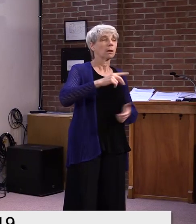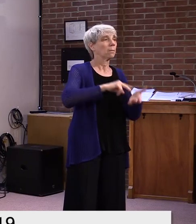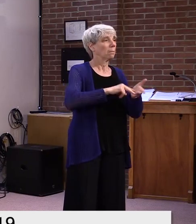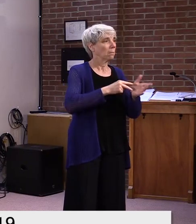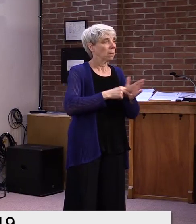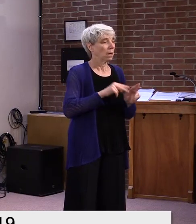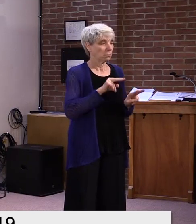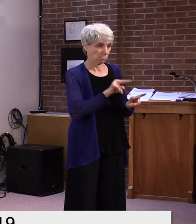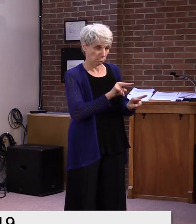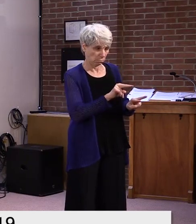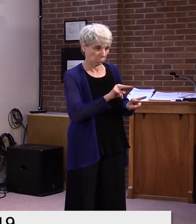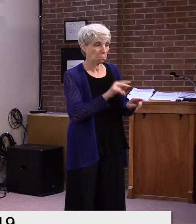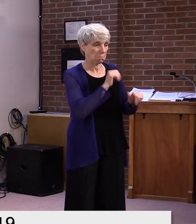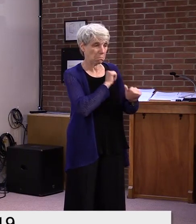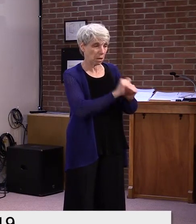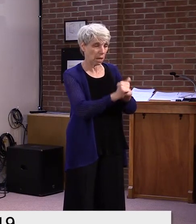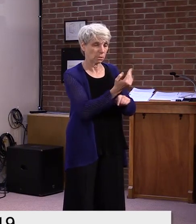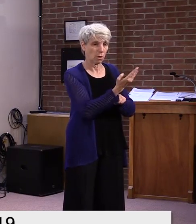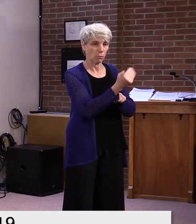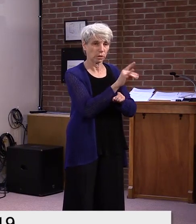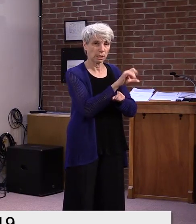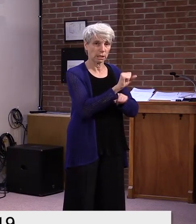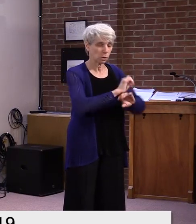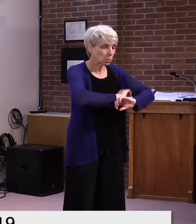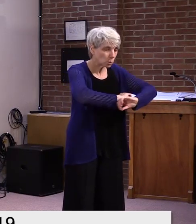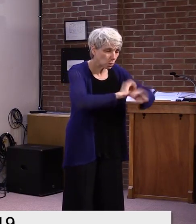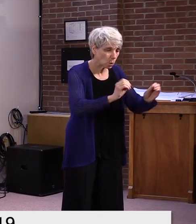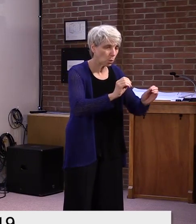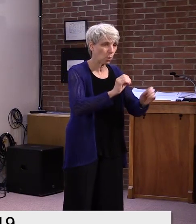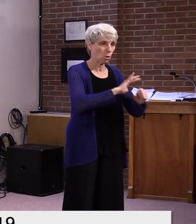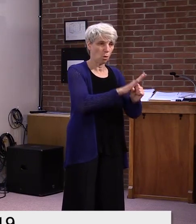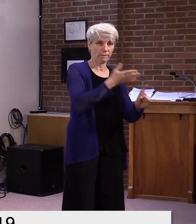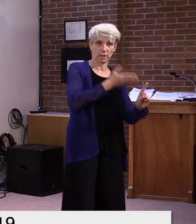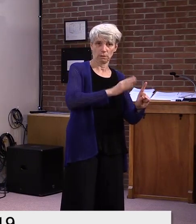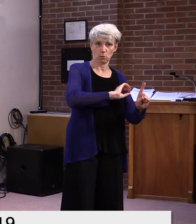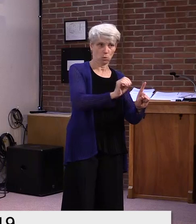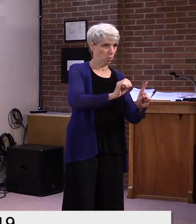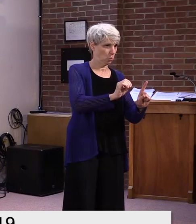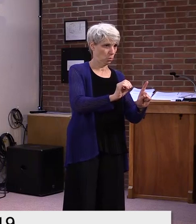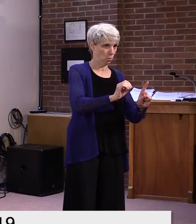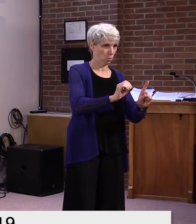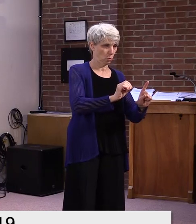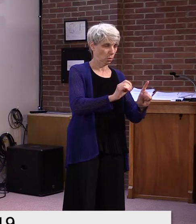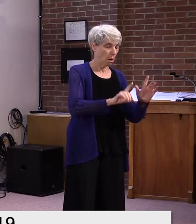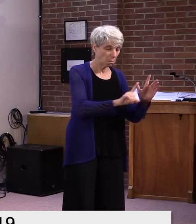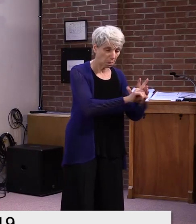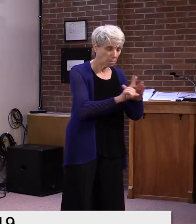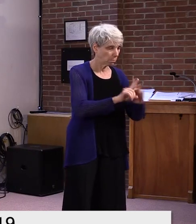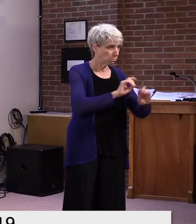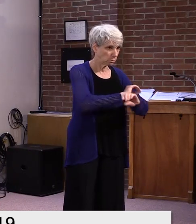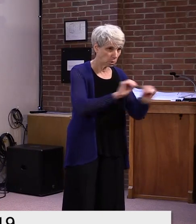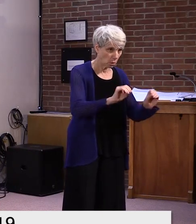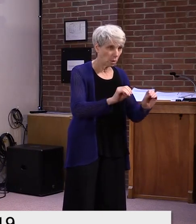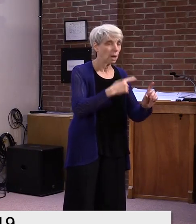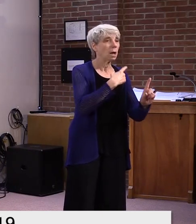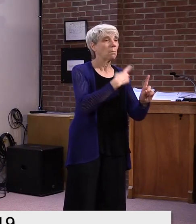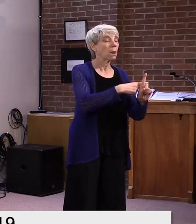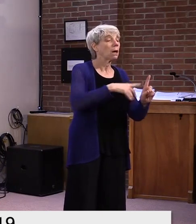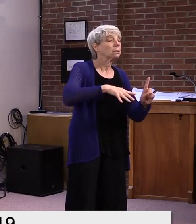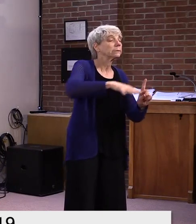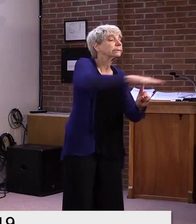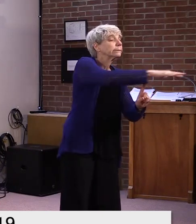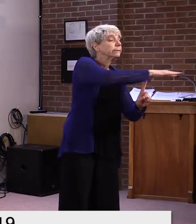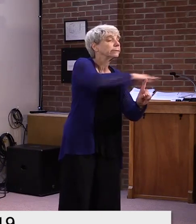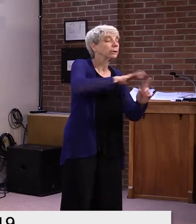has gone 14 days with no new cases and there is no substantial community spread, as